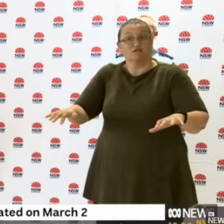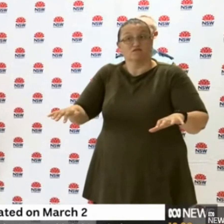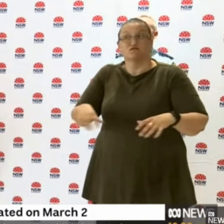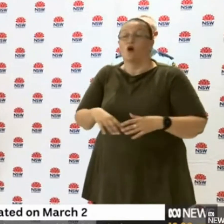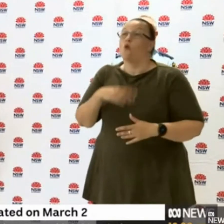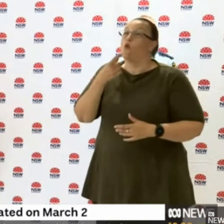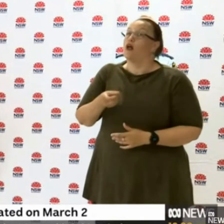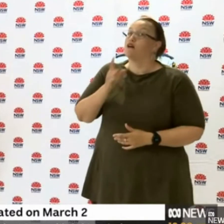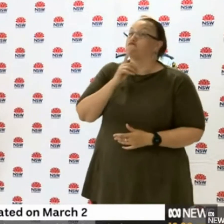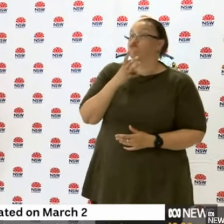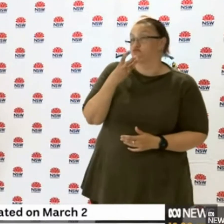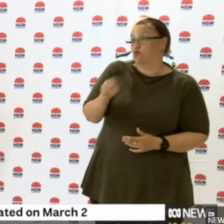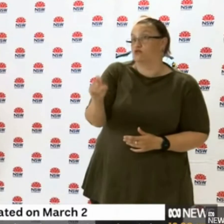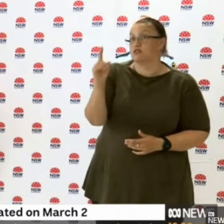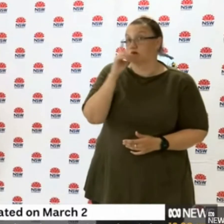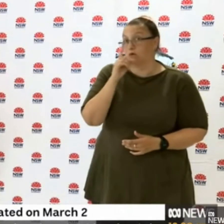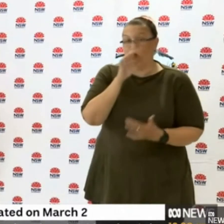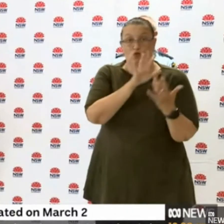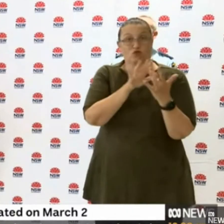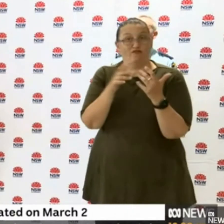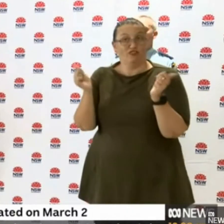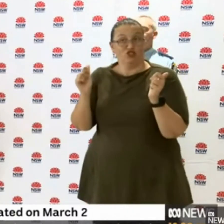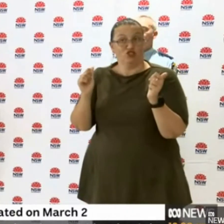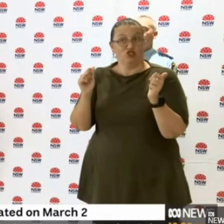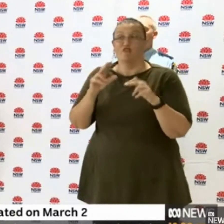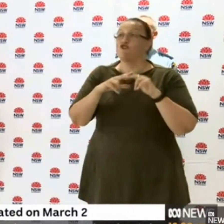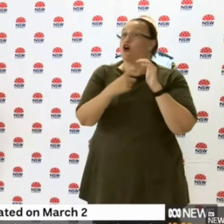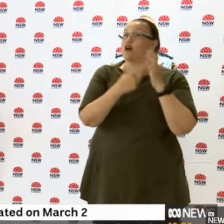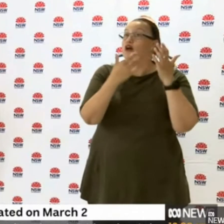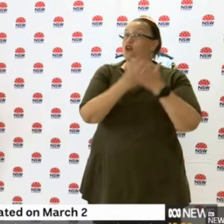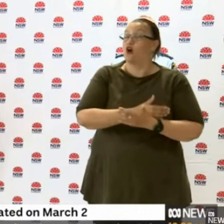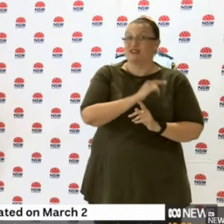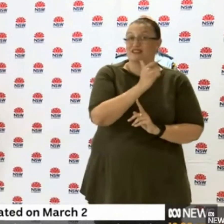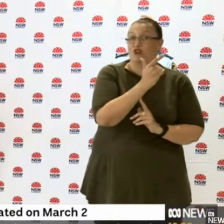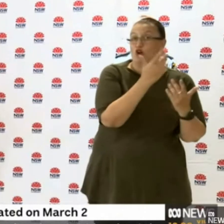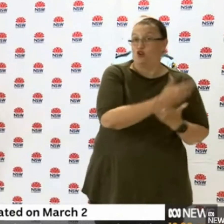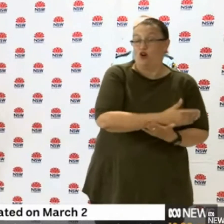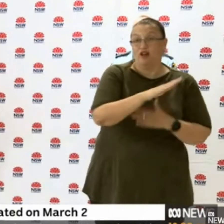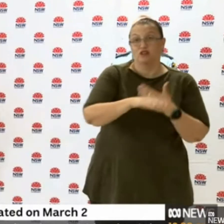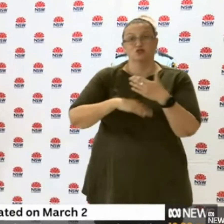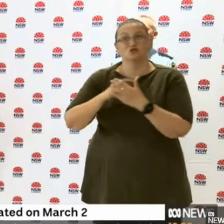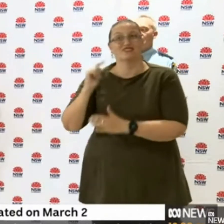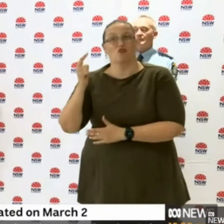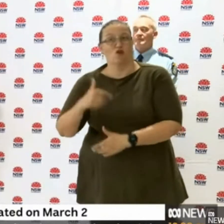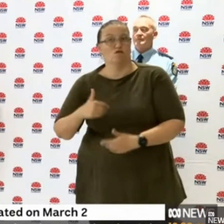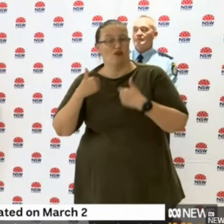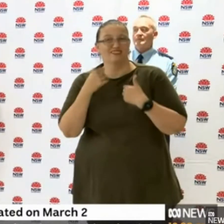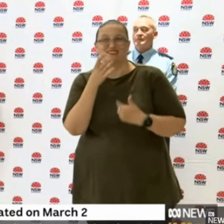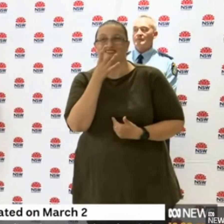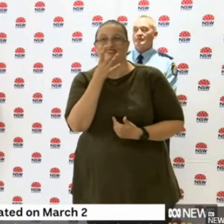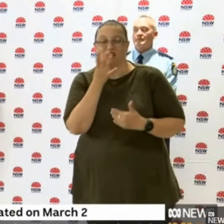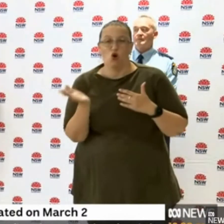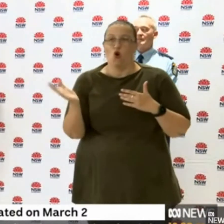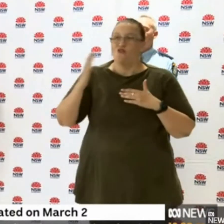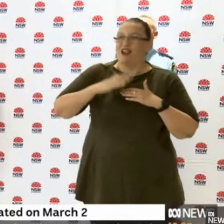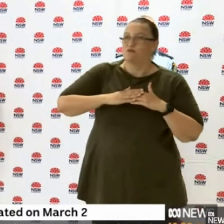worked from 7 p.m. on Friday night to 7 a.m. on Saturday, from overlapping